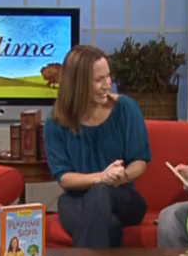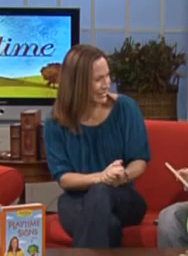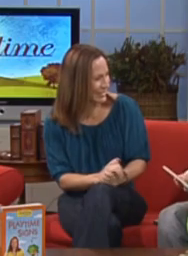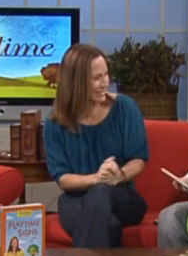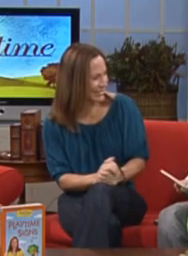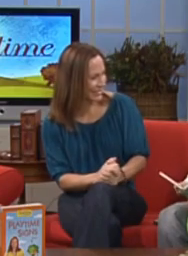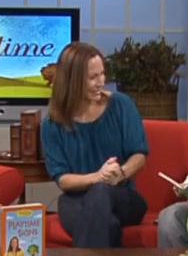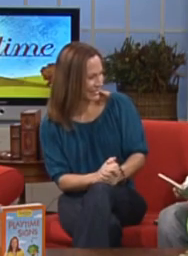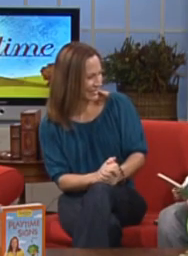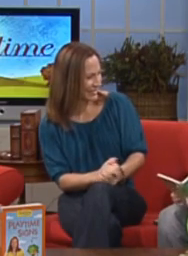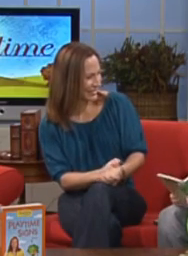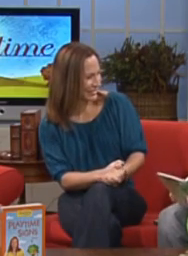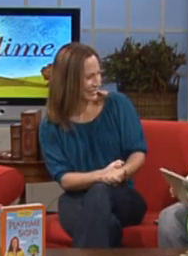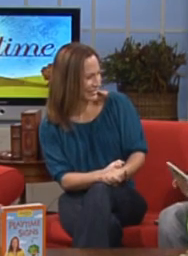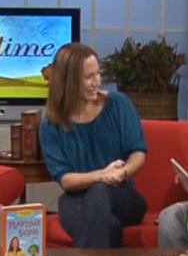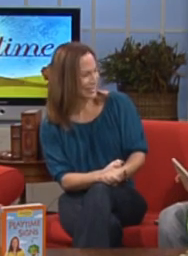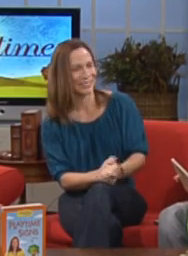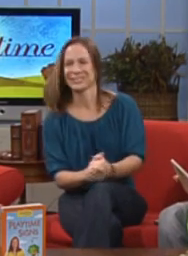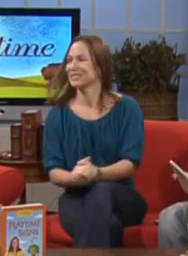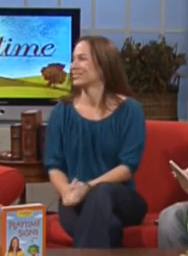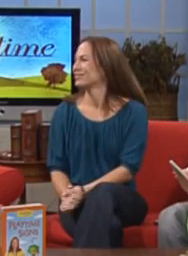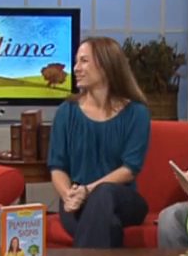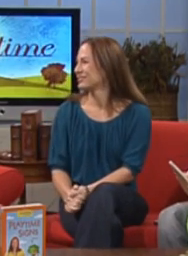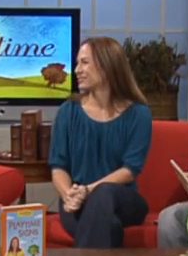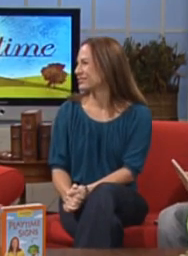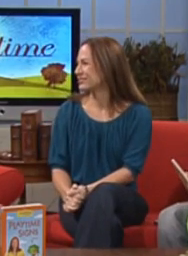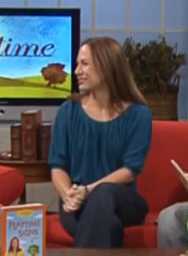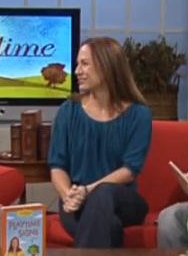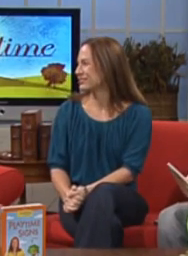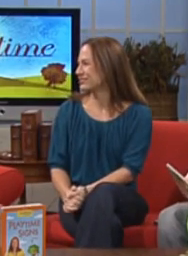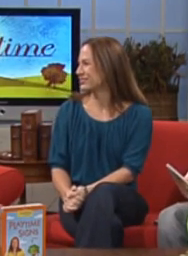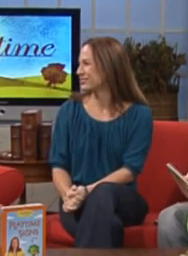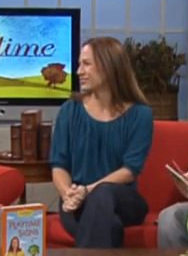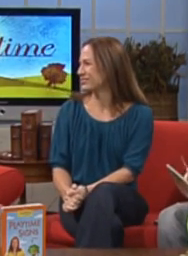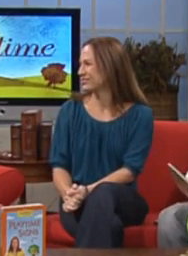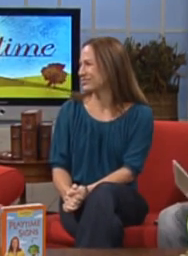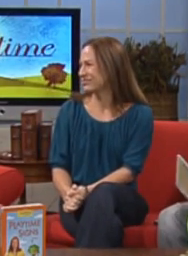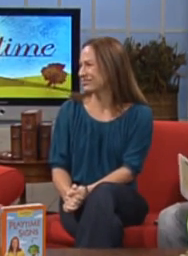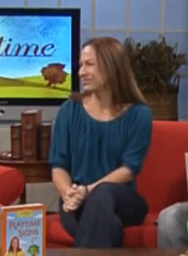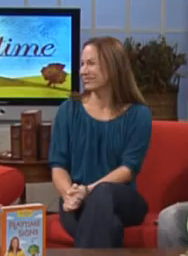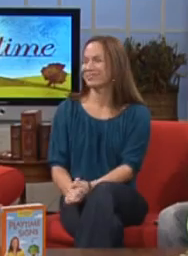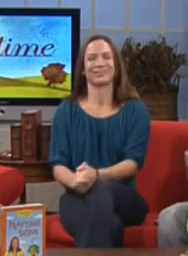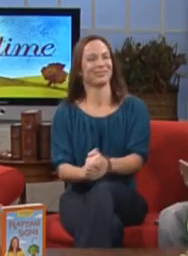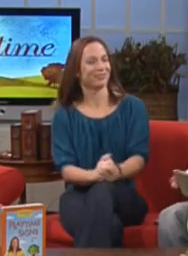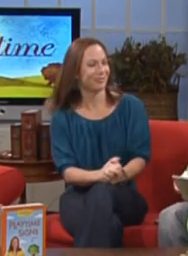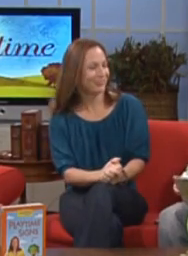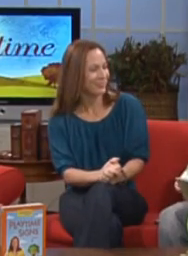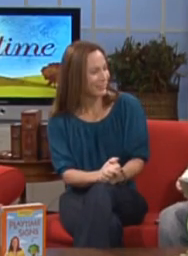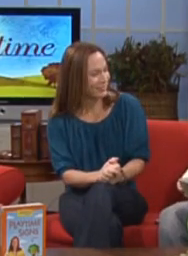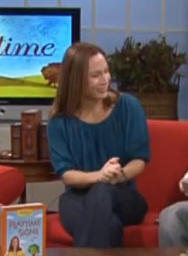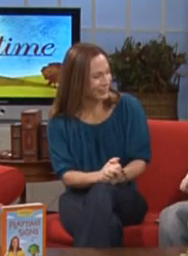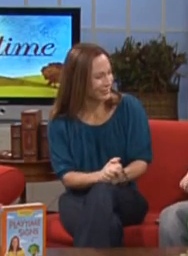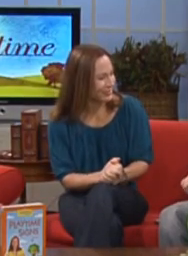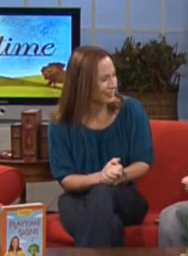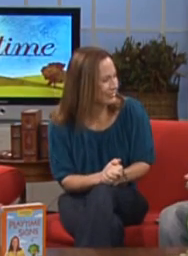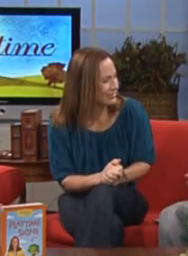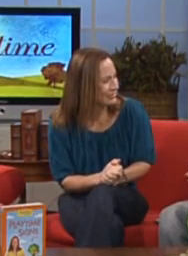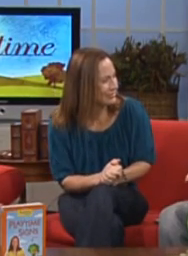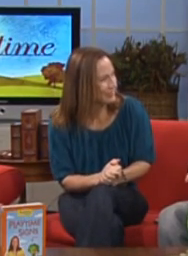Sure. great job. And you can get more information about this by going to our website, daytimeonline.tv. All right, coming up on